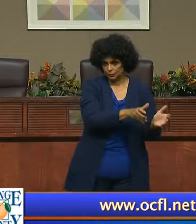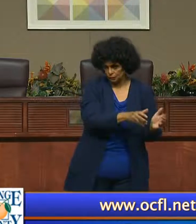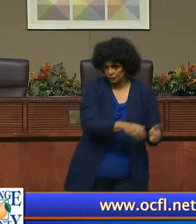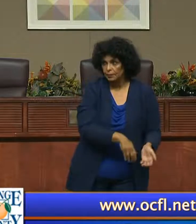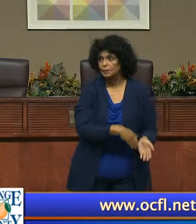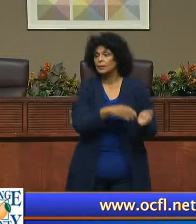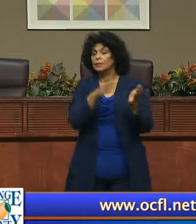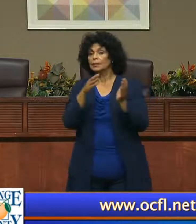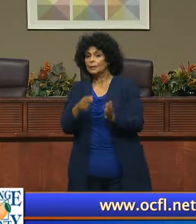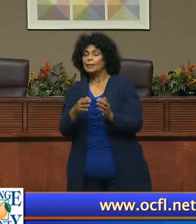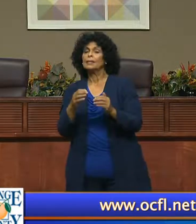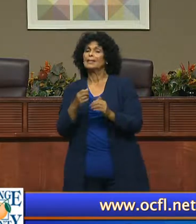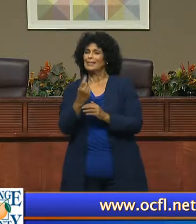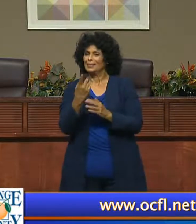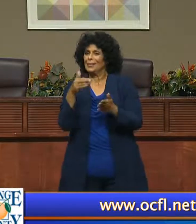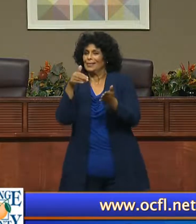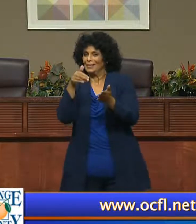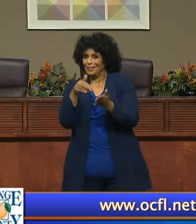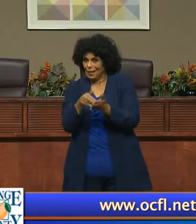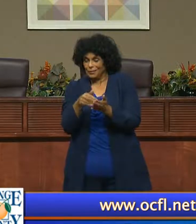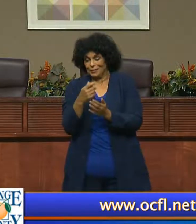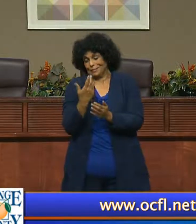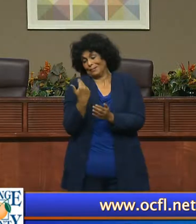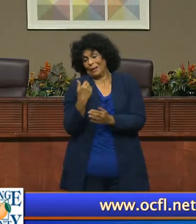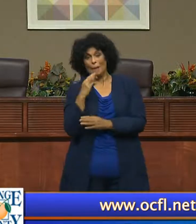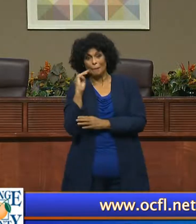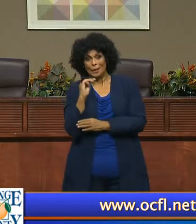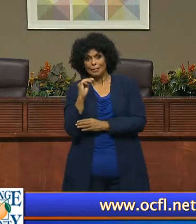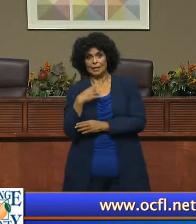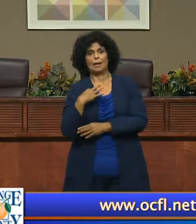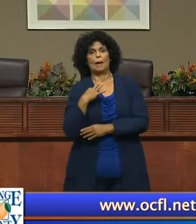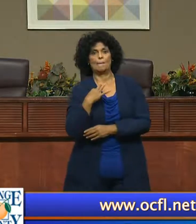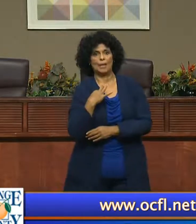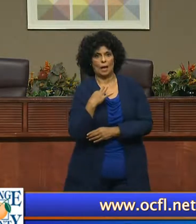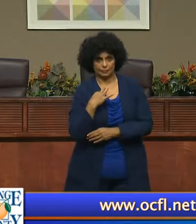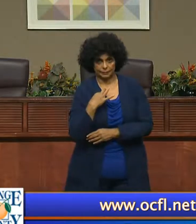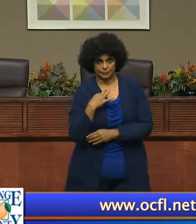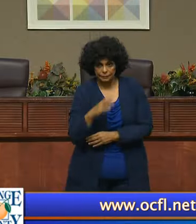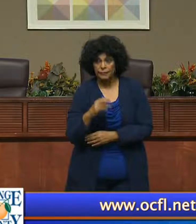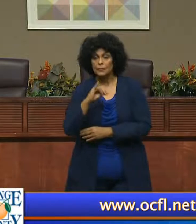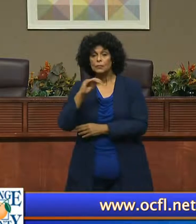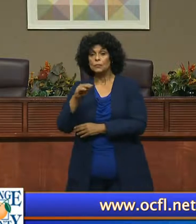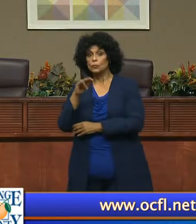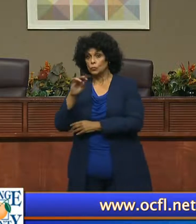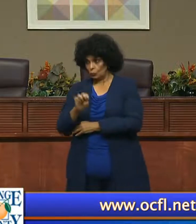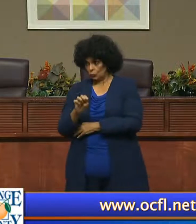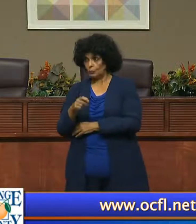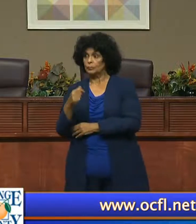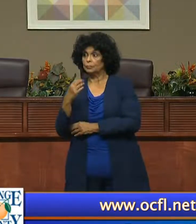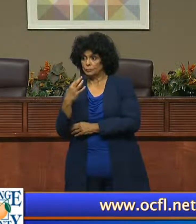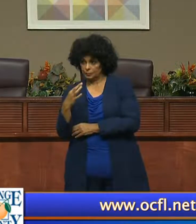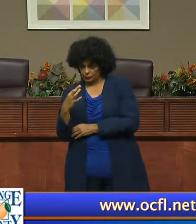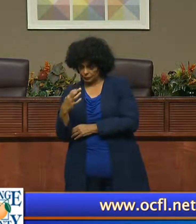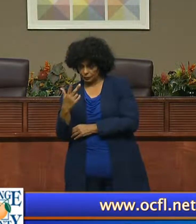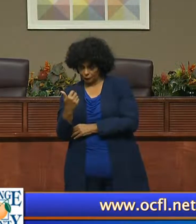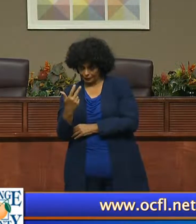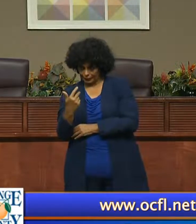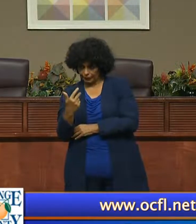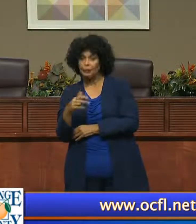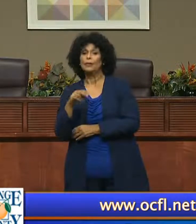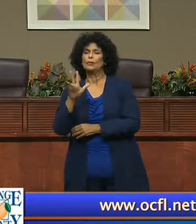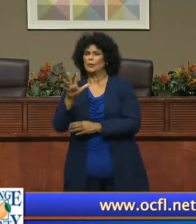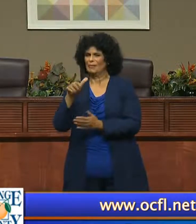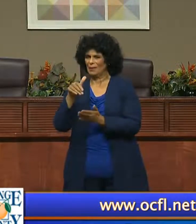this past Monday alone. As of June the 19th, 3,500 applications have been processed and submitted